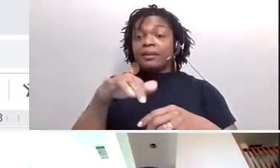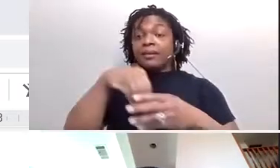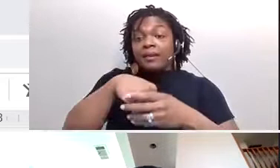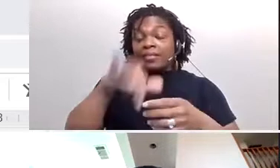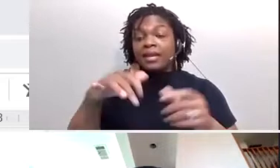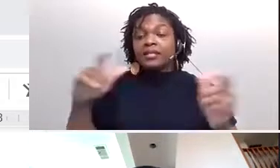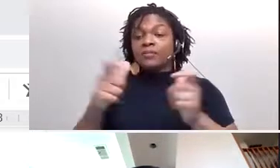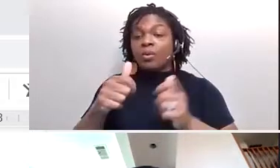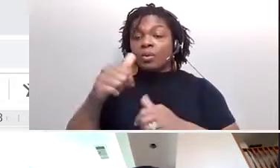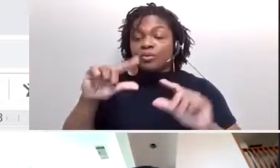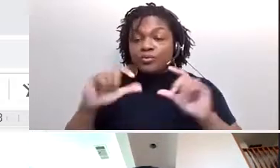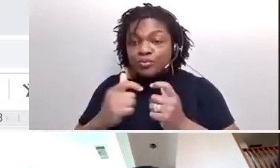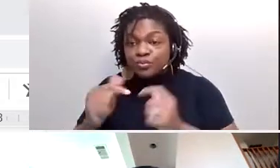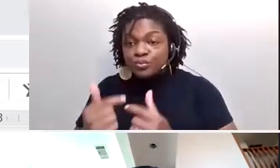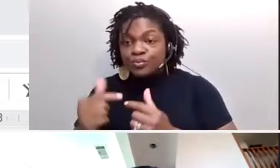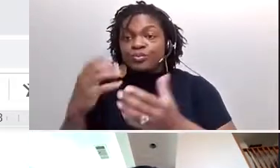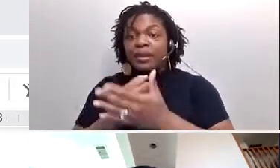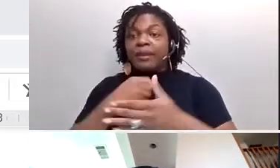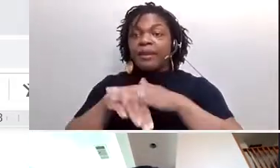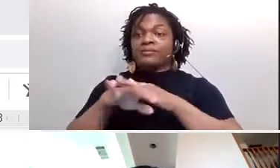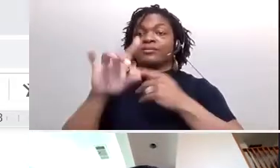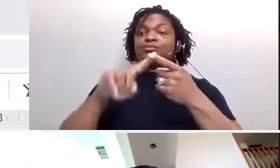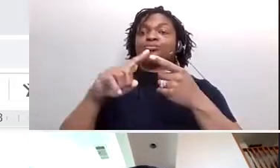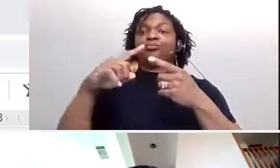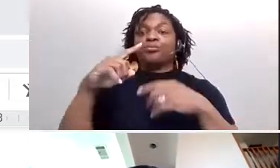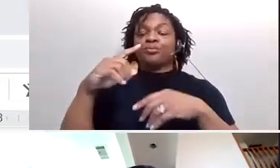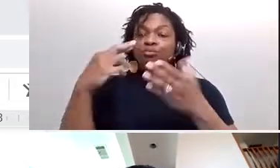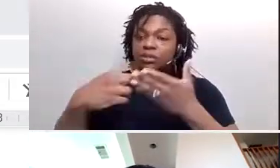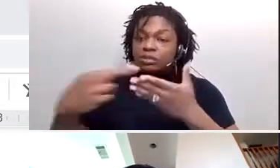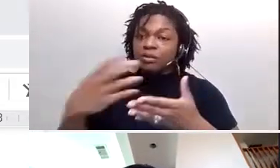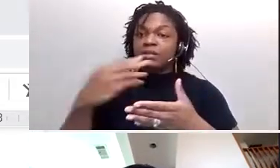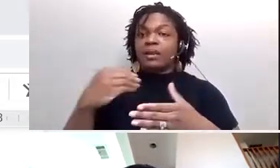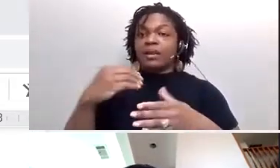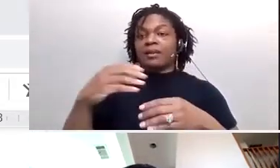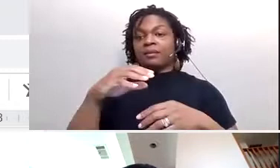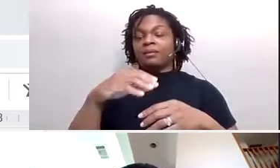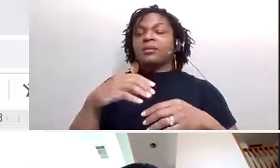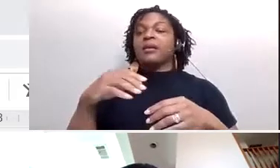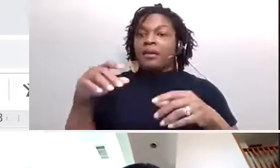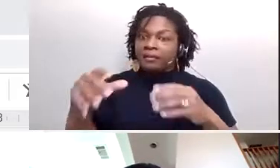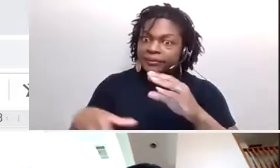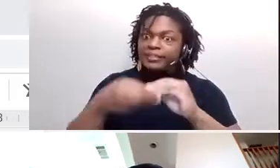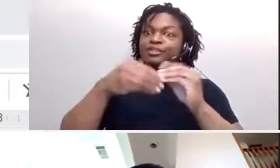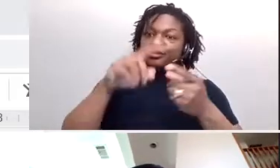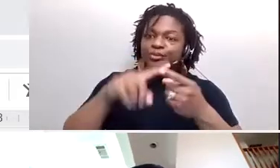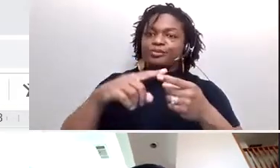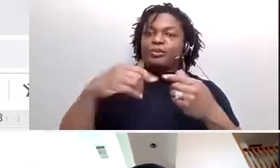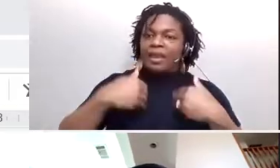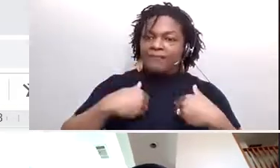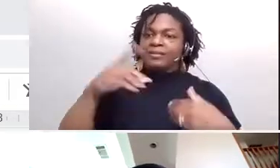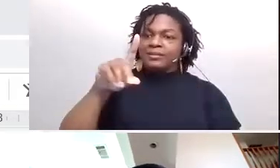to actually get access to resources as well as being a person with a disability. Thank